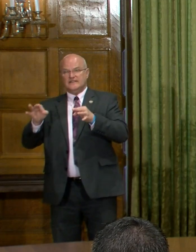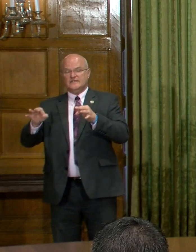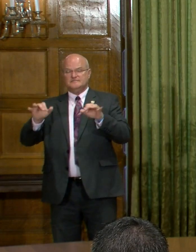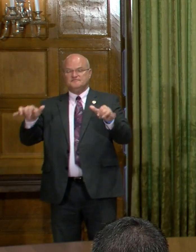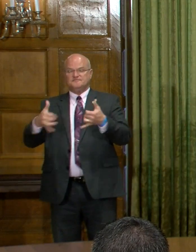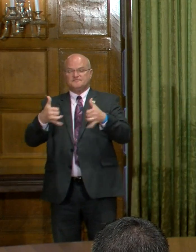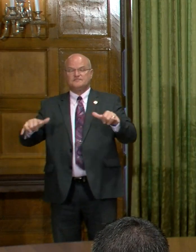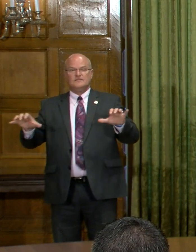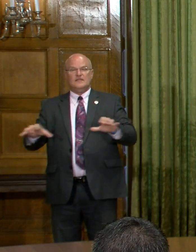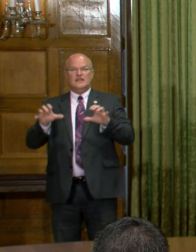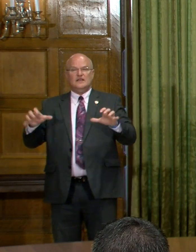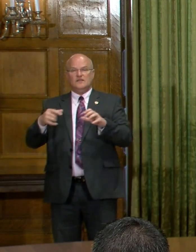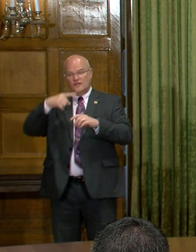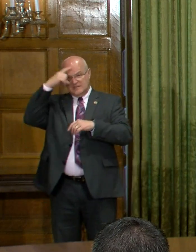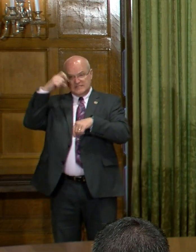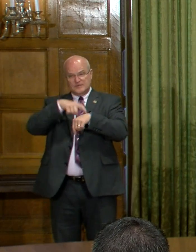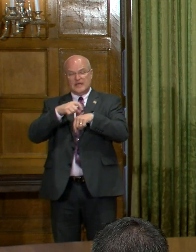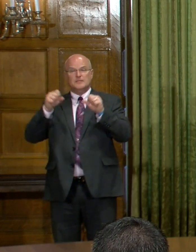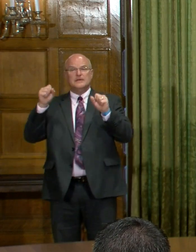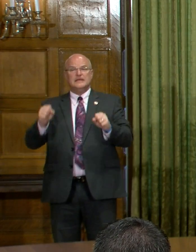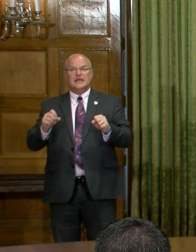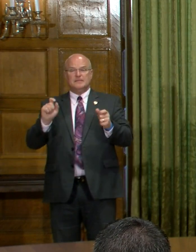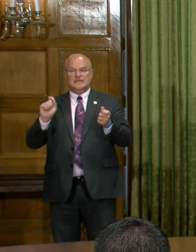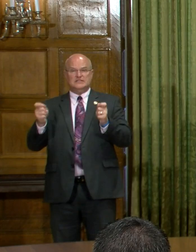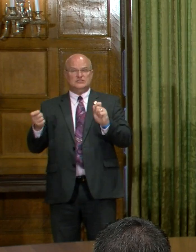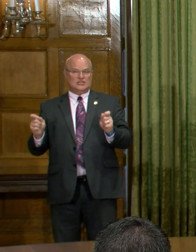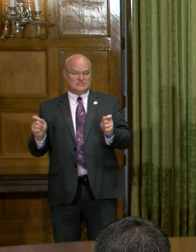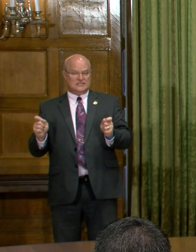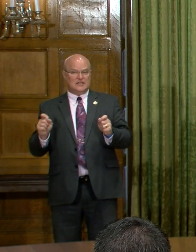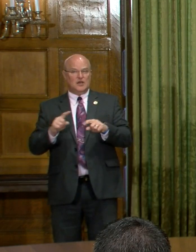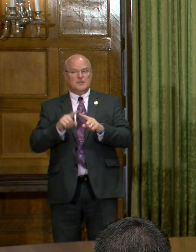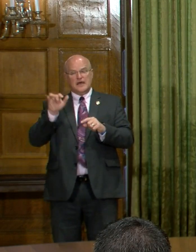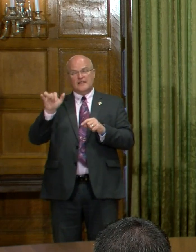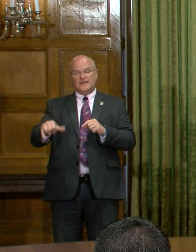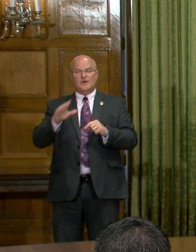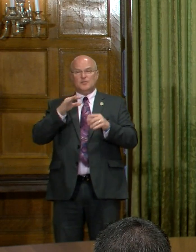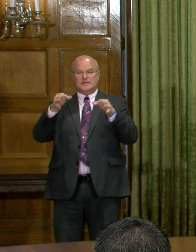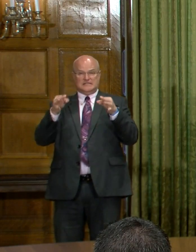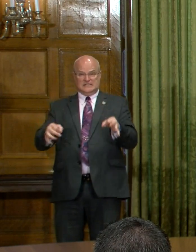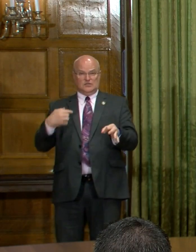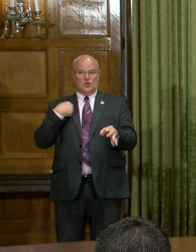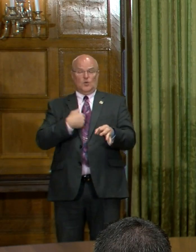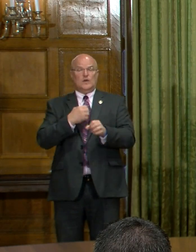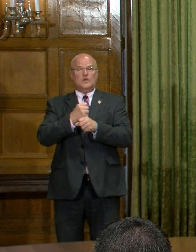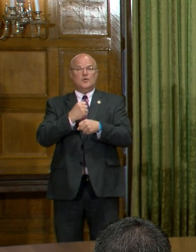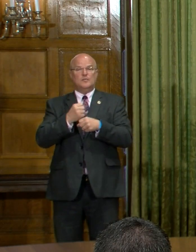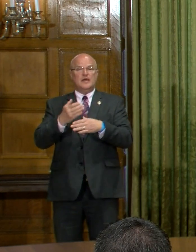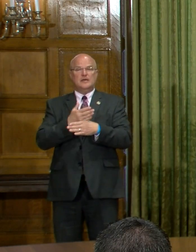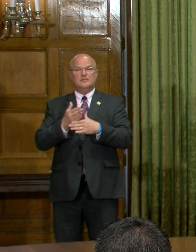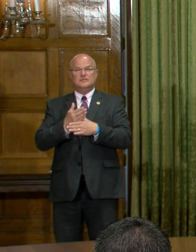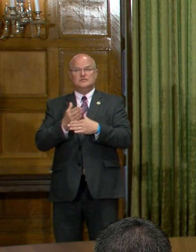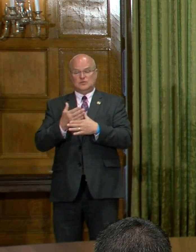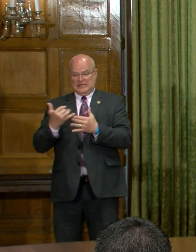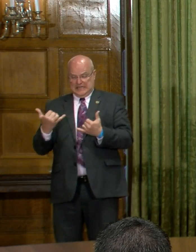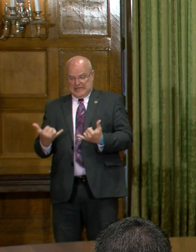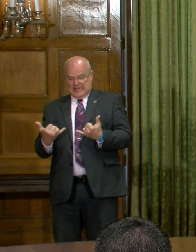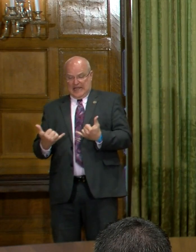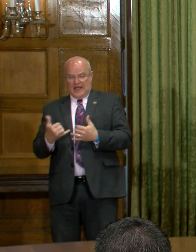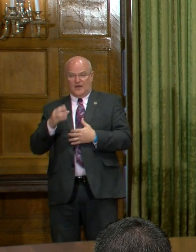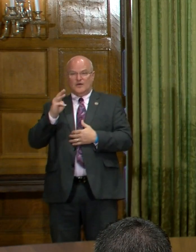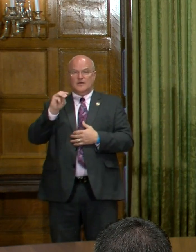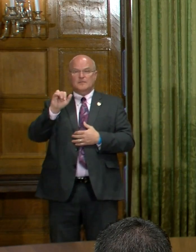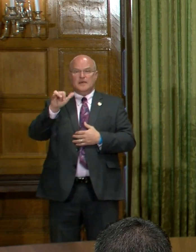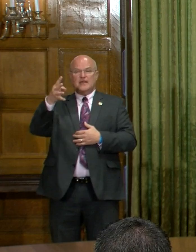the recreational activities over the summer can be adjusted. But those will be decisions we will make between now and